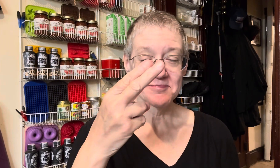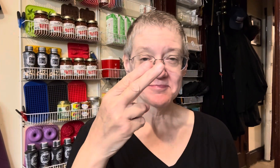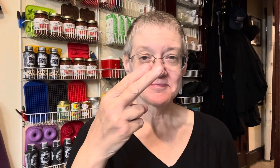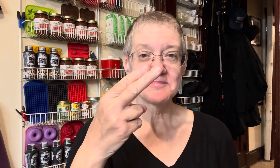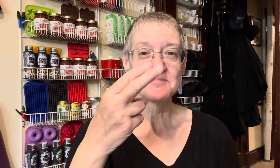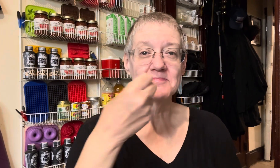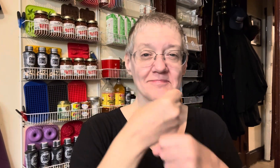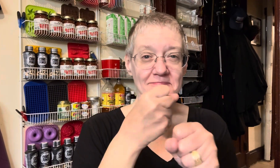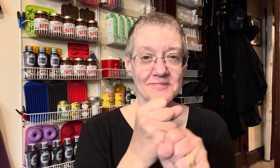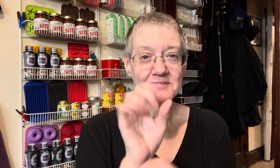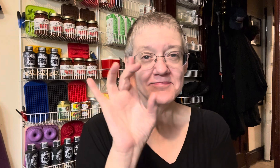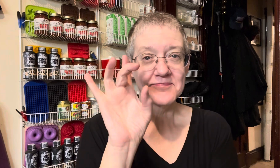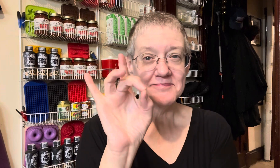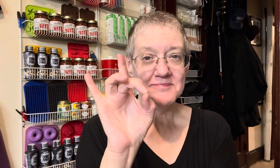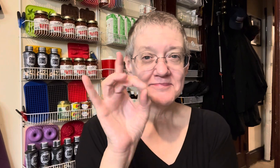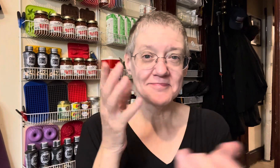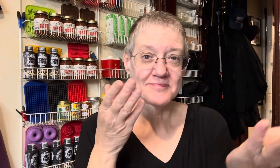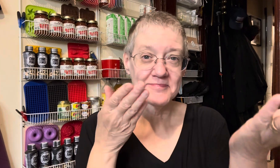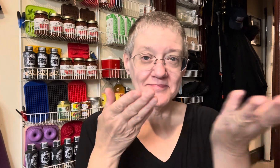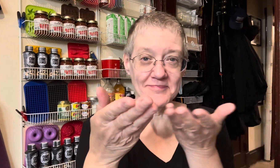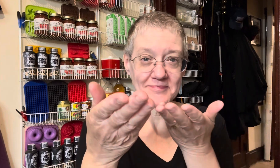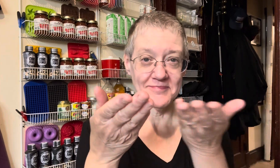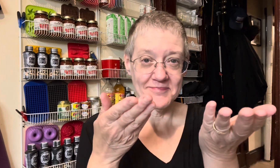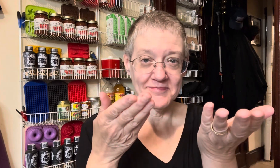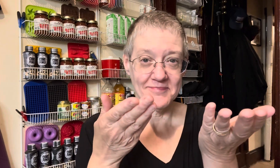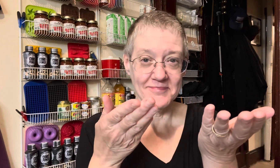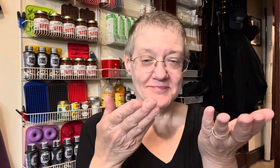So 1 gallon of squash makes 8 servings.